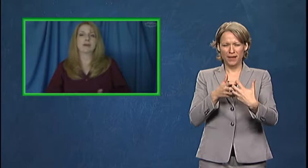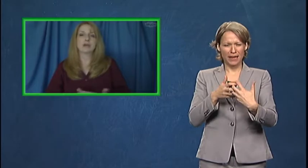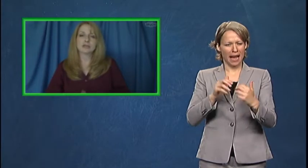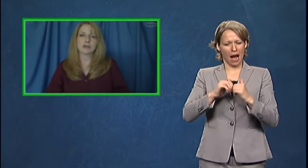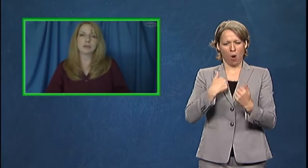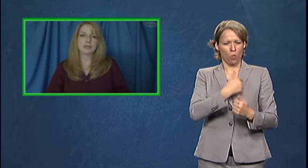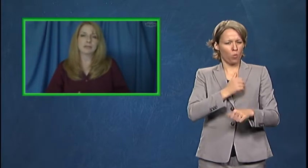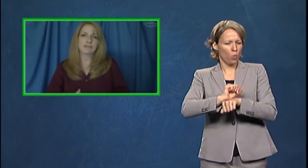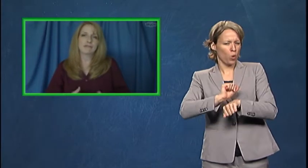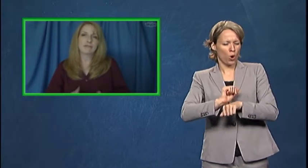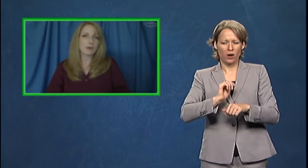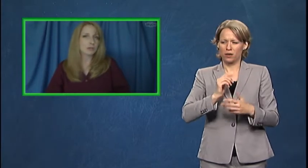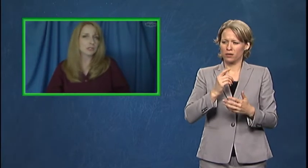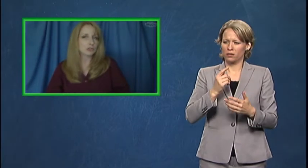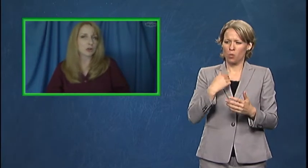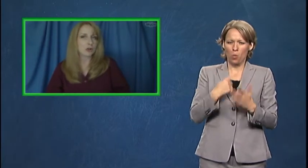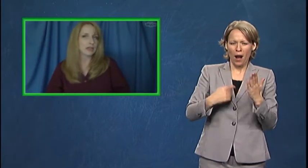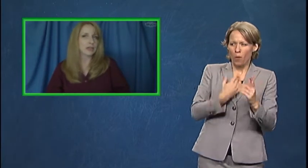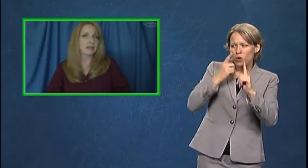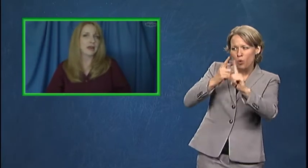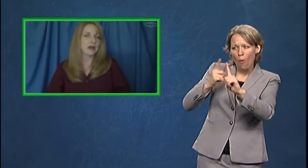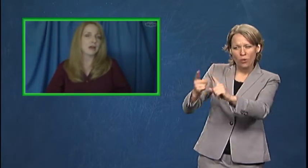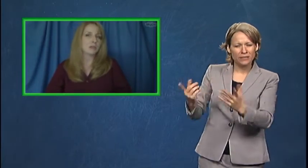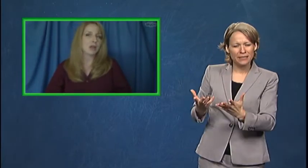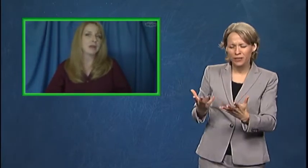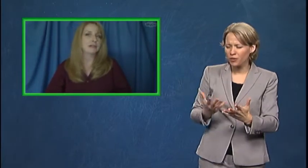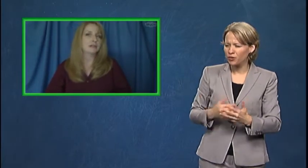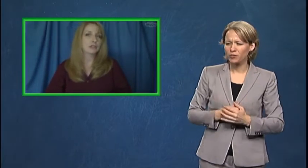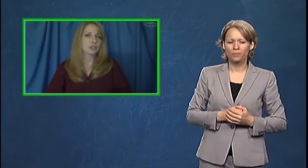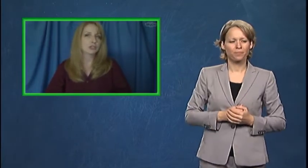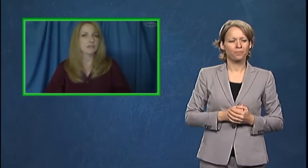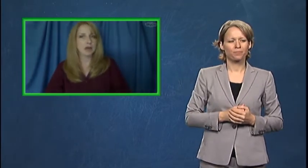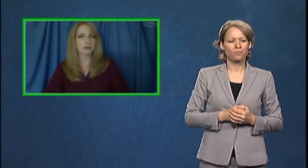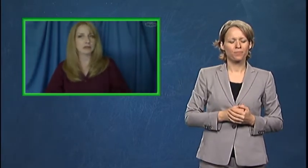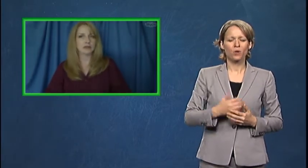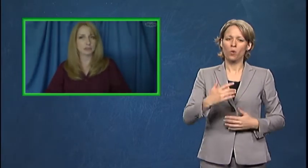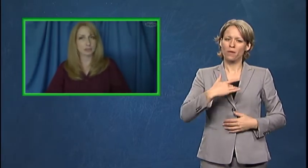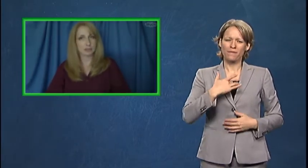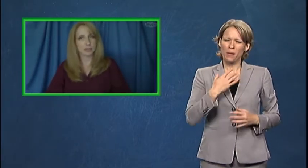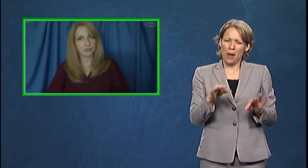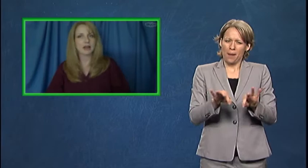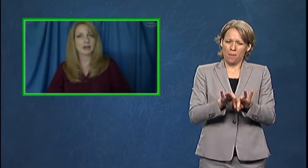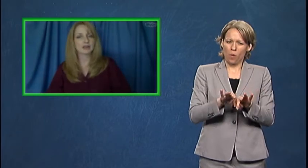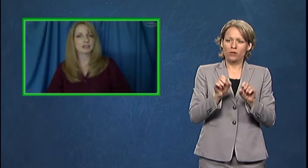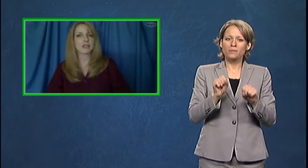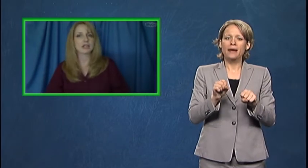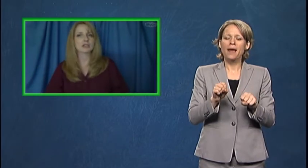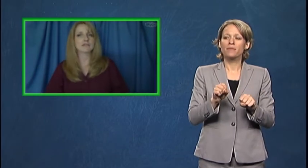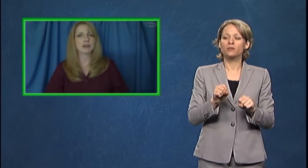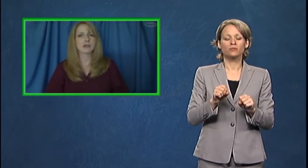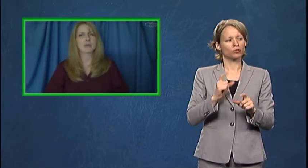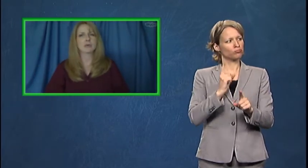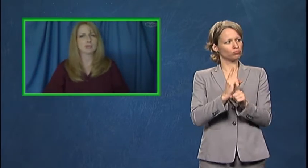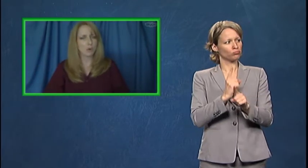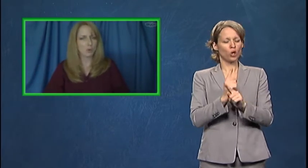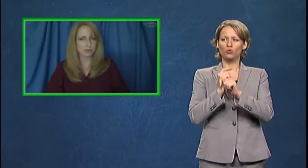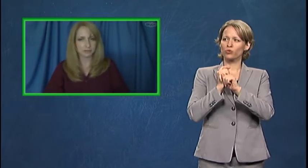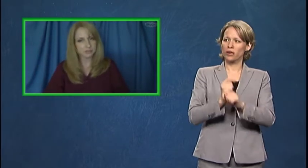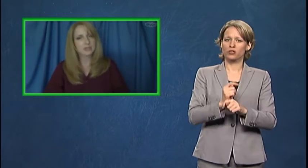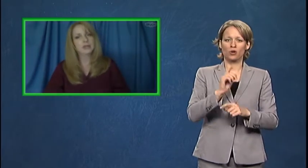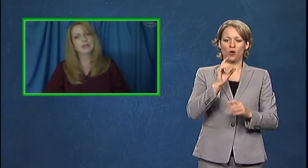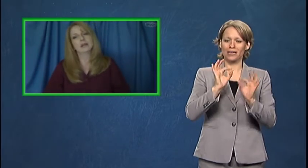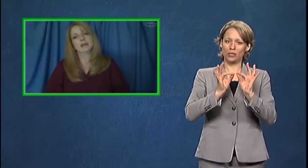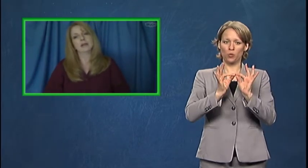And also we felt really strongly that applying the traditional model of interpreting in a higher education environment was